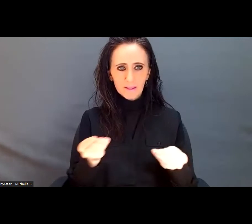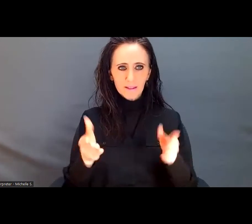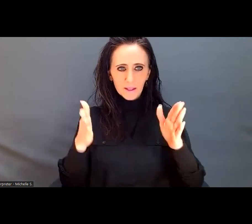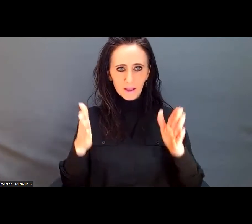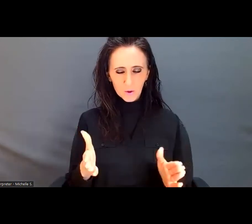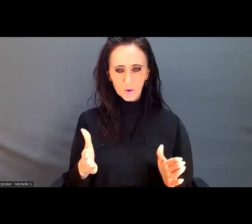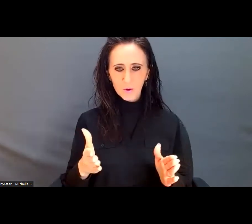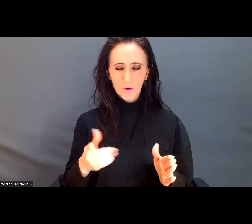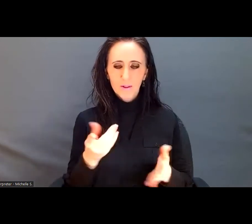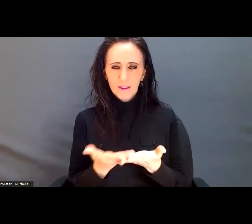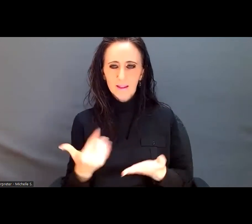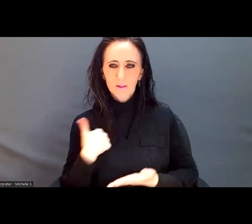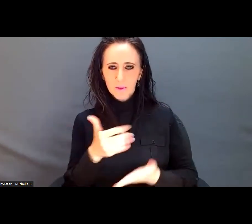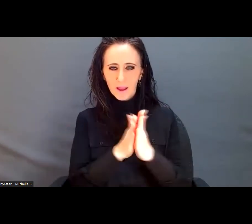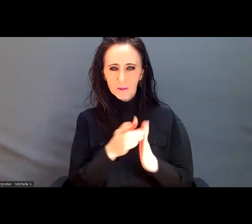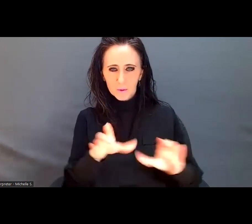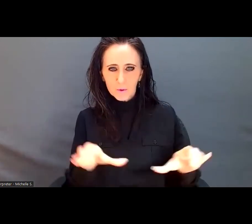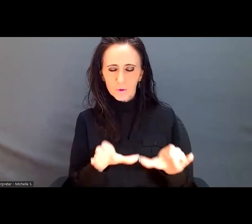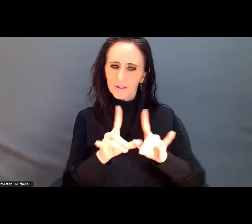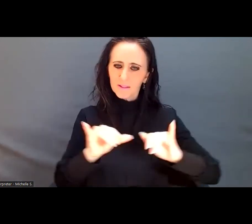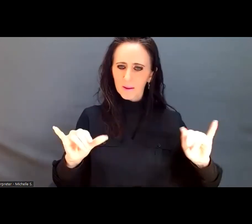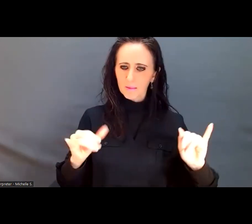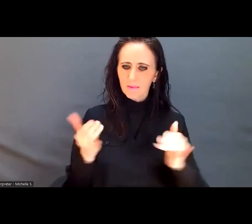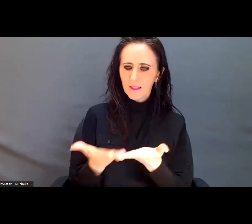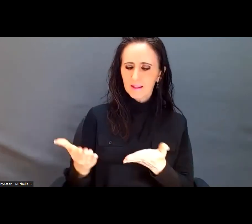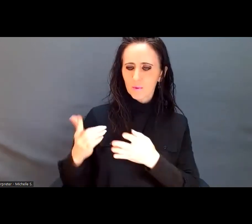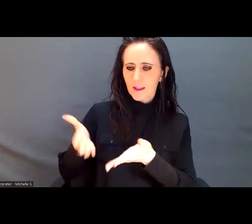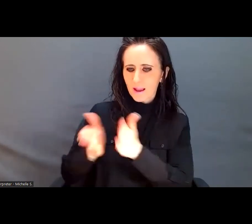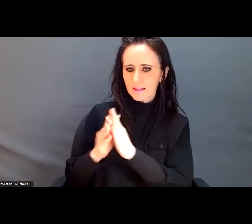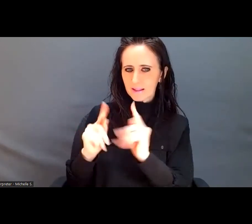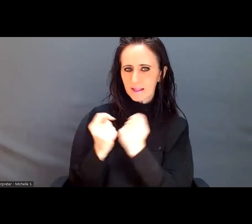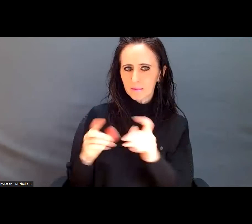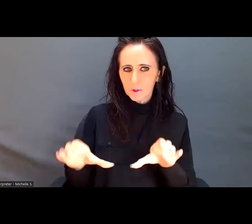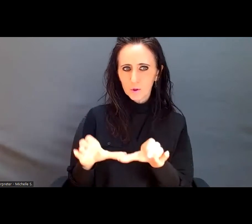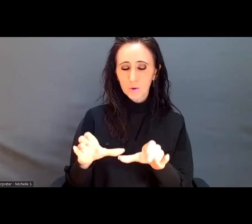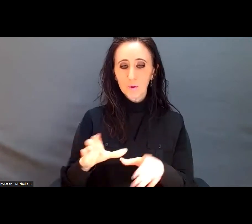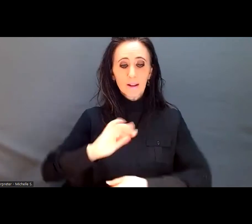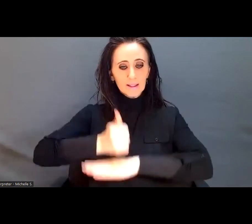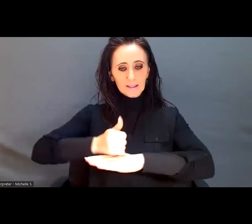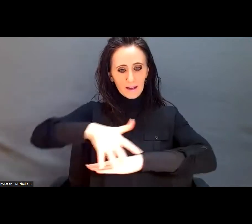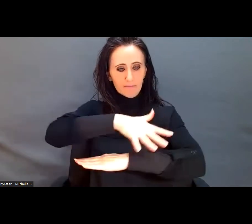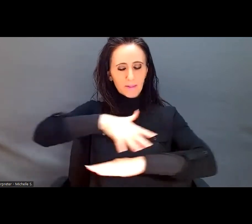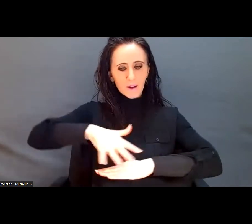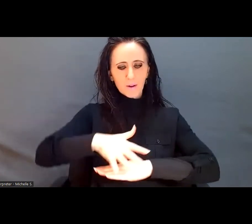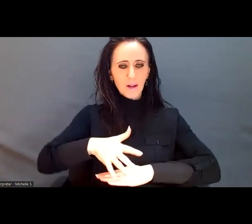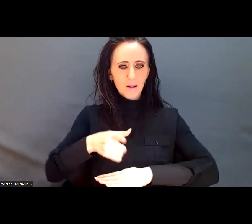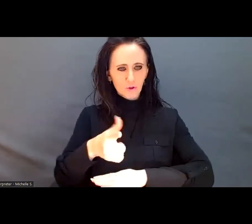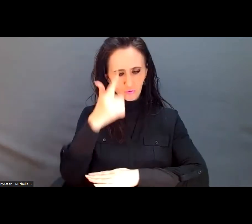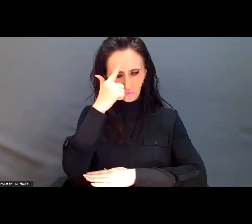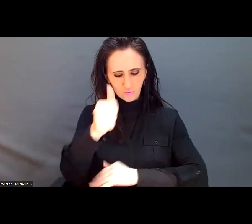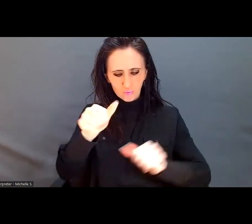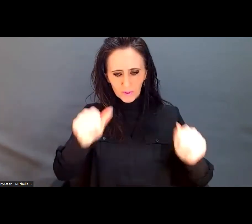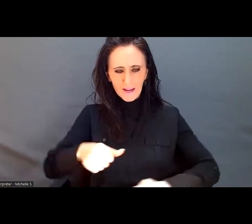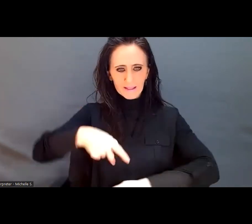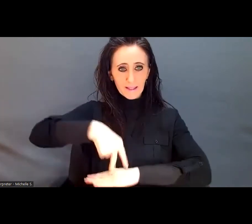Setting up your studio. Arrange the space so you can stand. I'm standing right now. I have a lift desk and